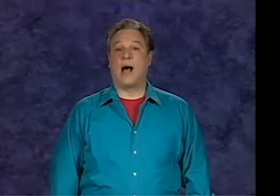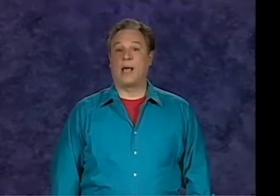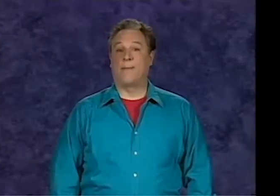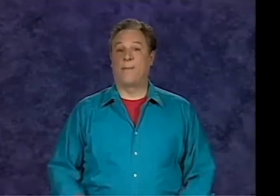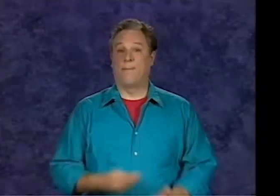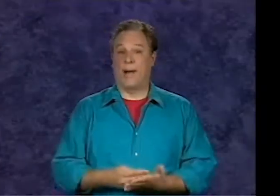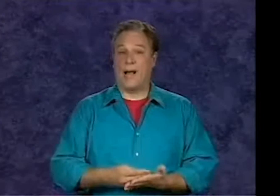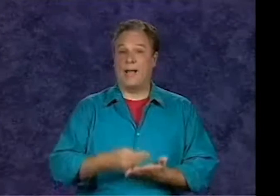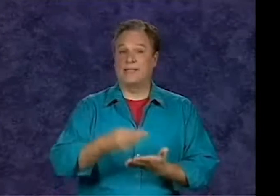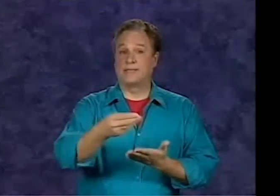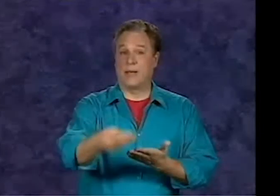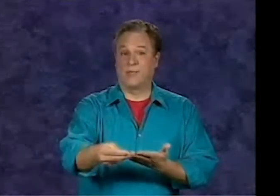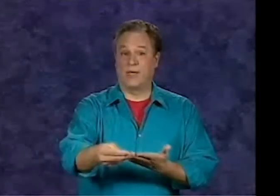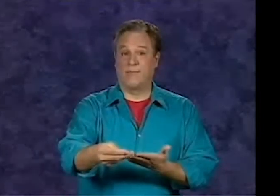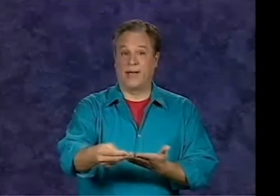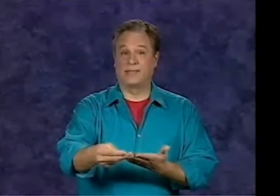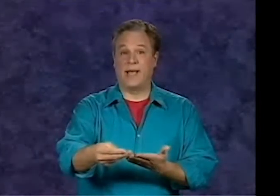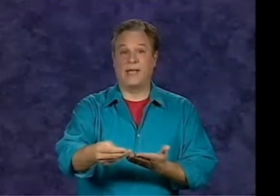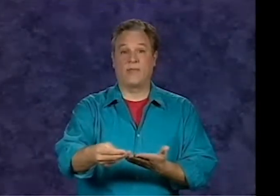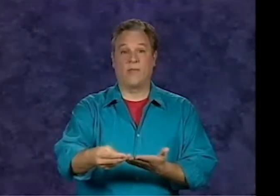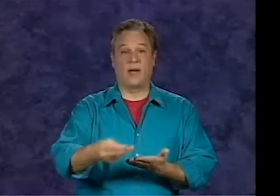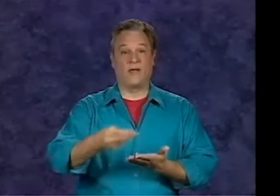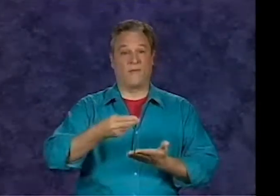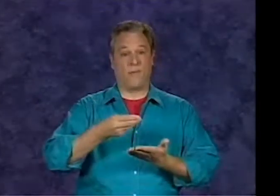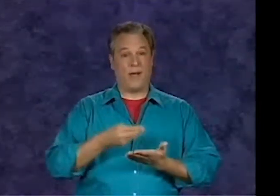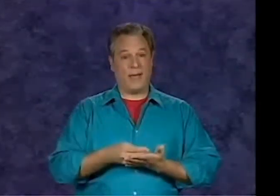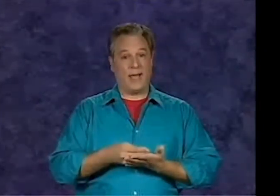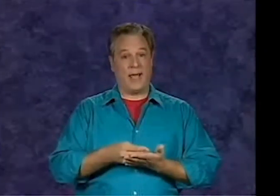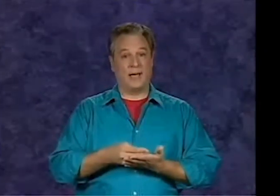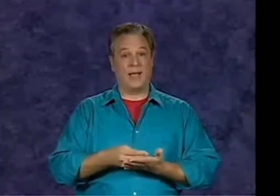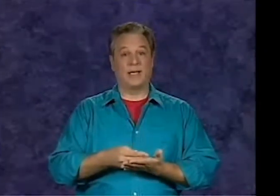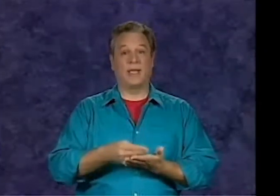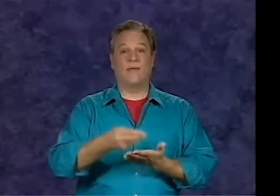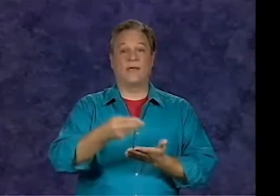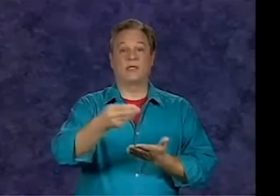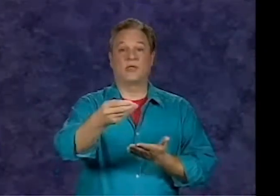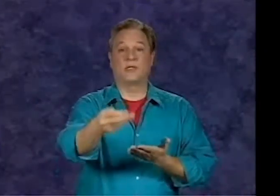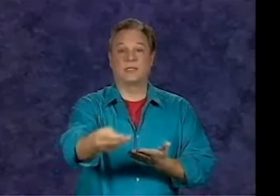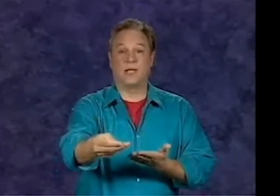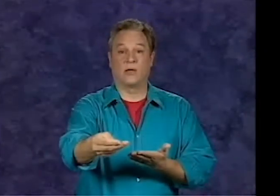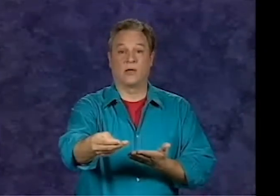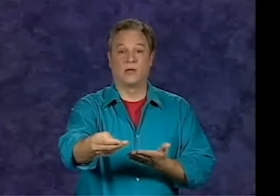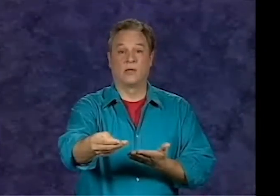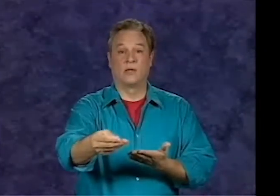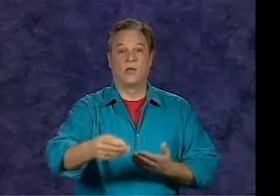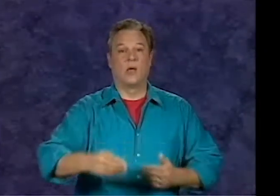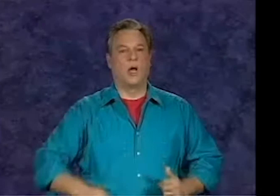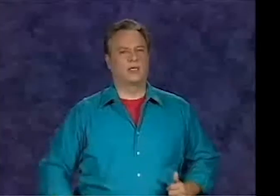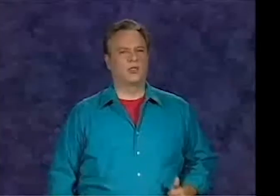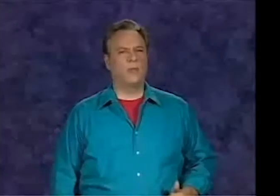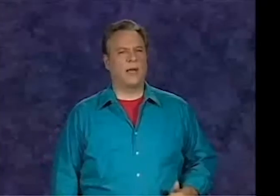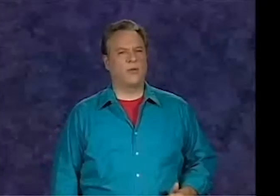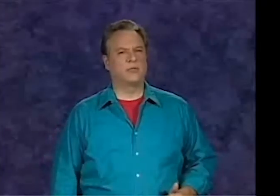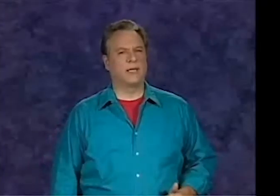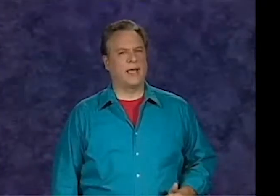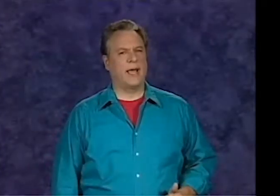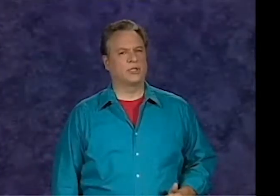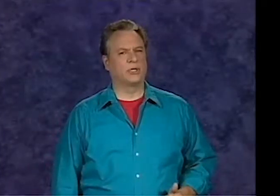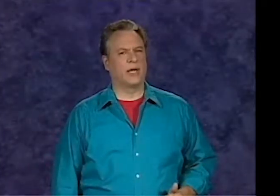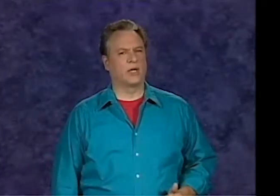I buy something by taking the money from my hand and giving it to the seller, assuming I'm using cash and not a